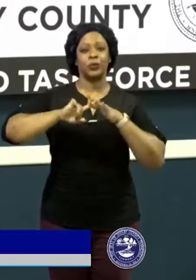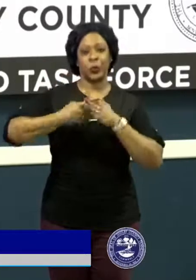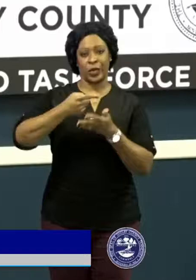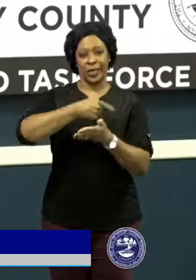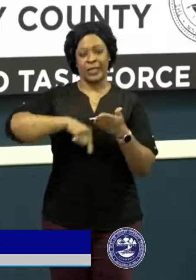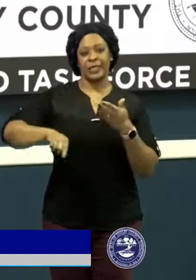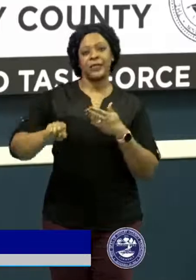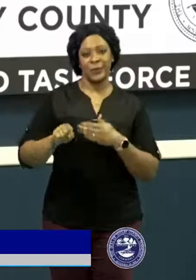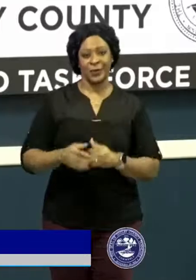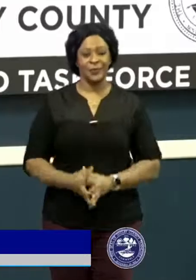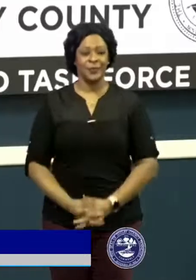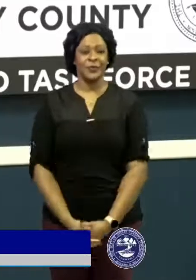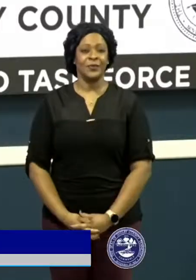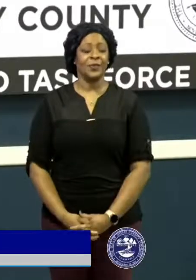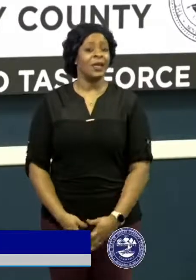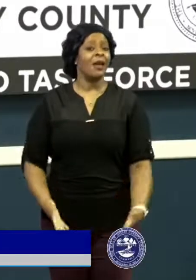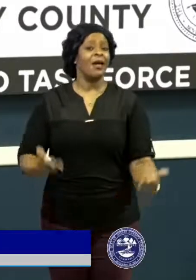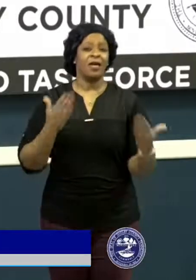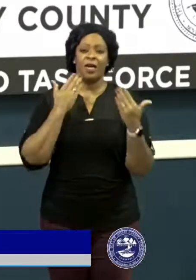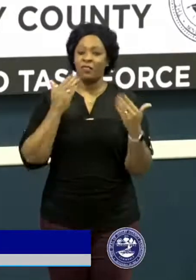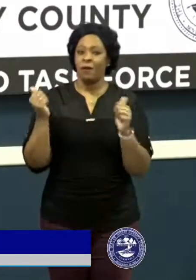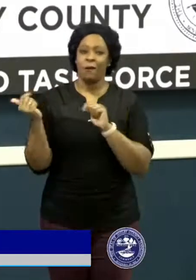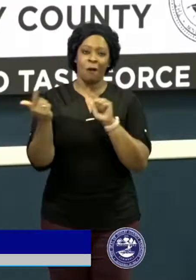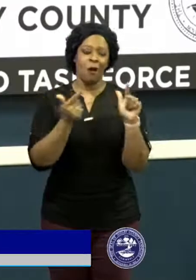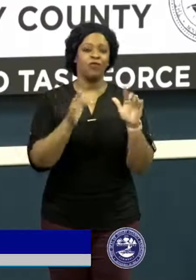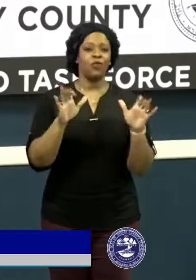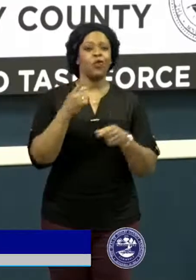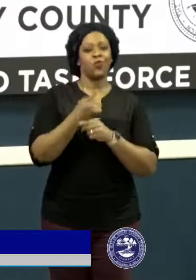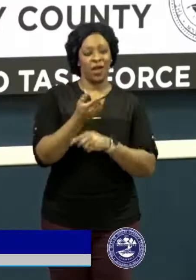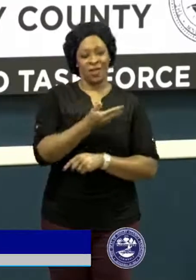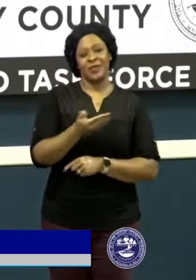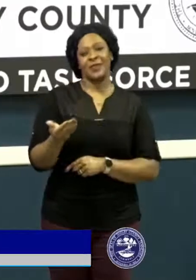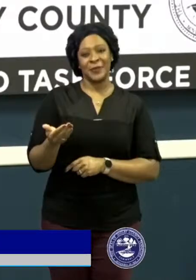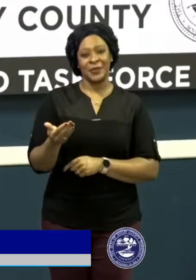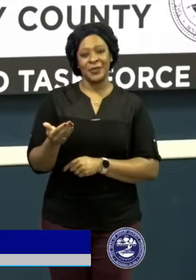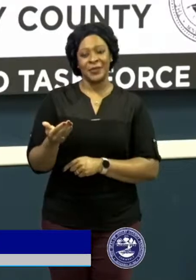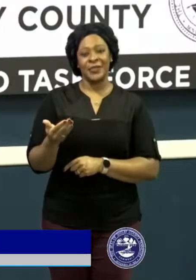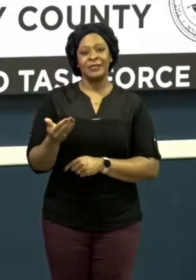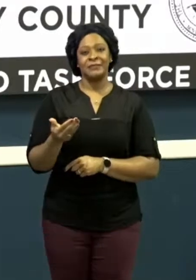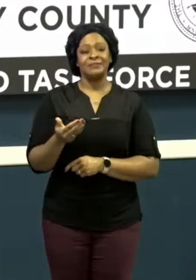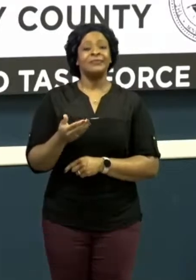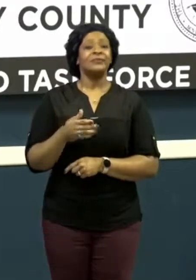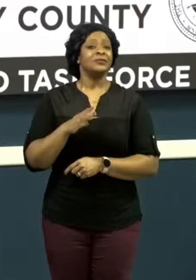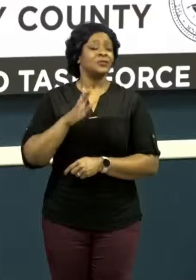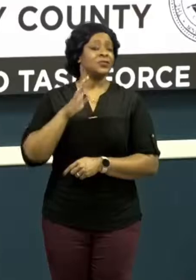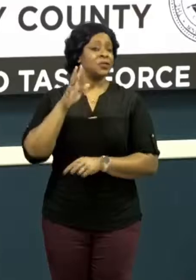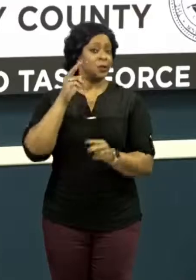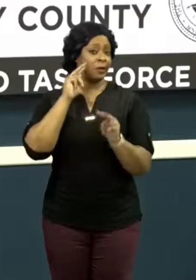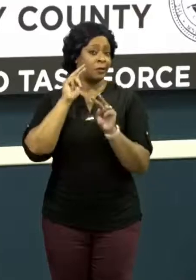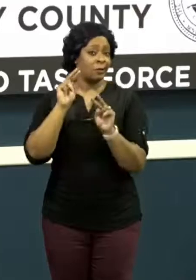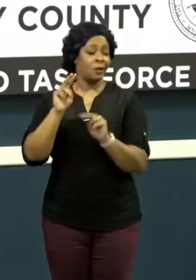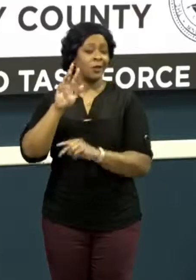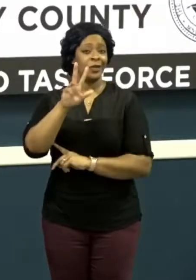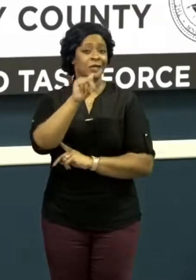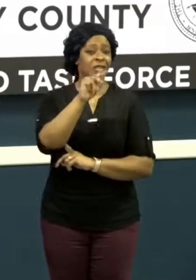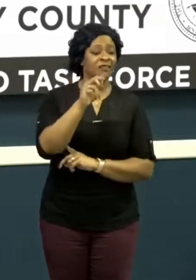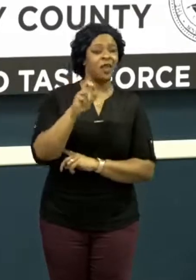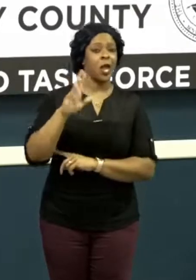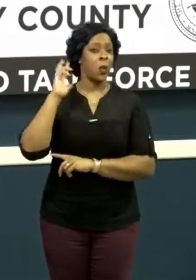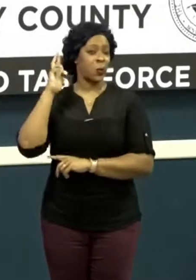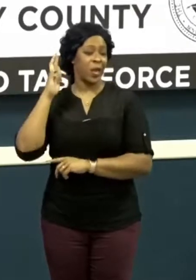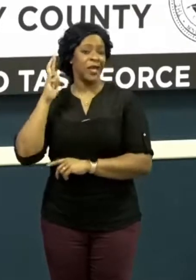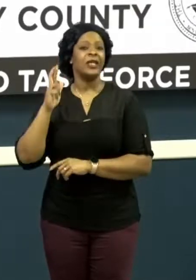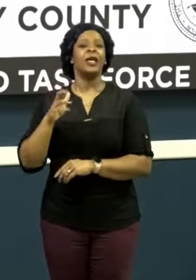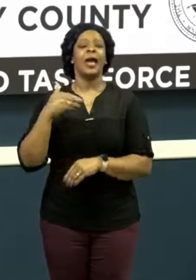week. But thank you all for doing the right thing. Tune in to your local radio and TV station. There will be some public